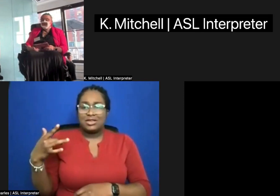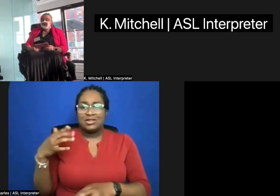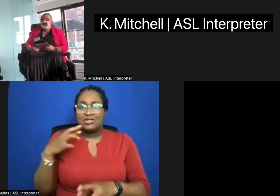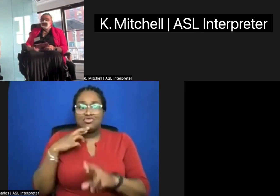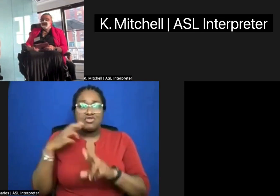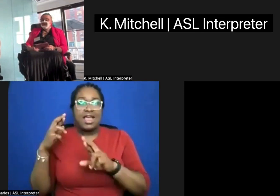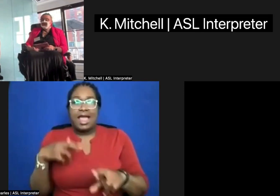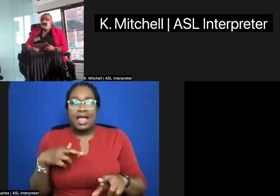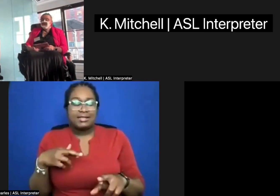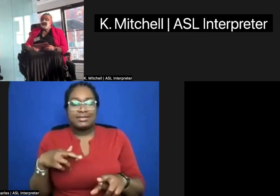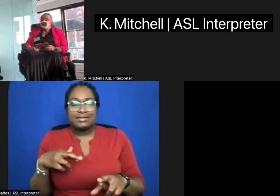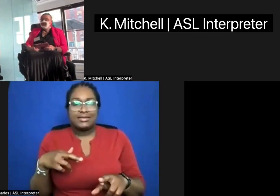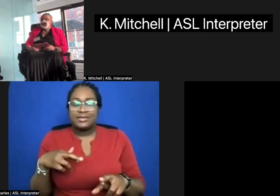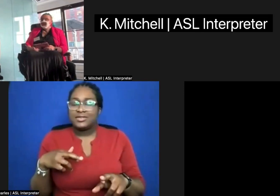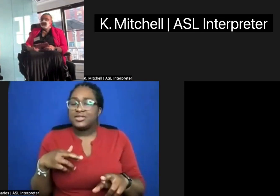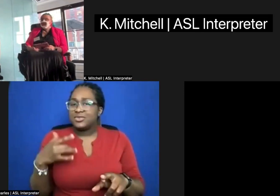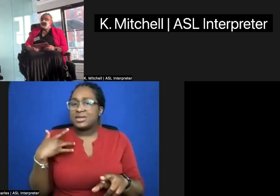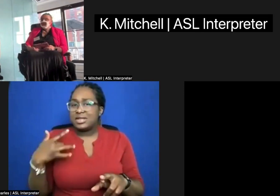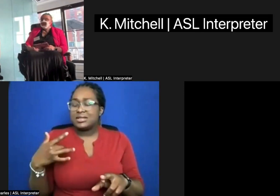it reinforces that fear.